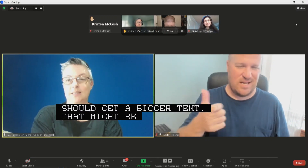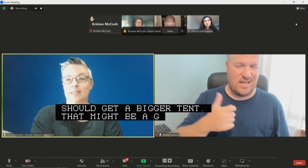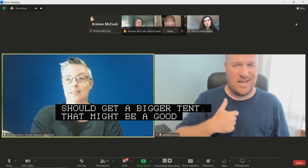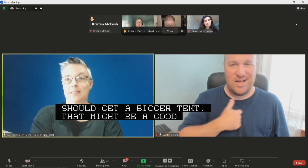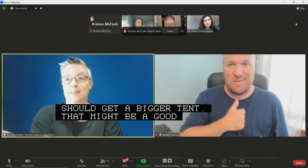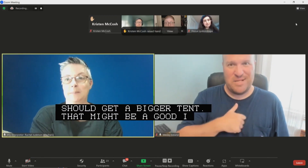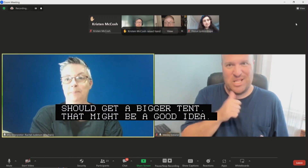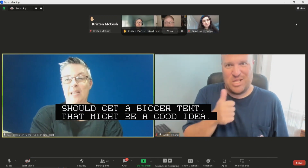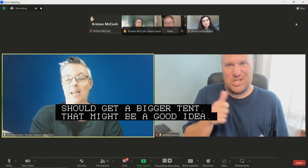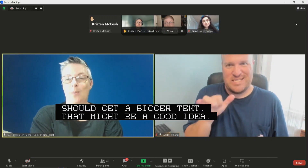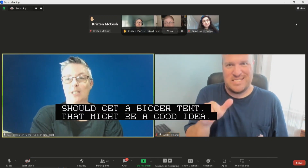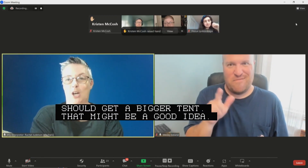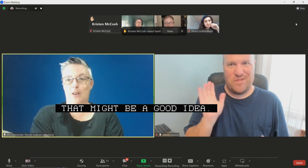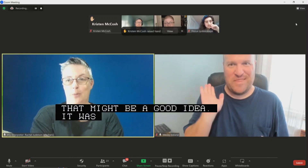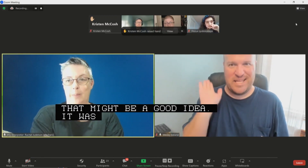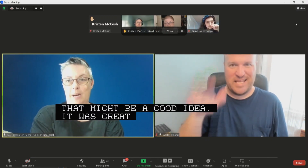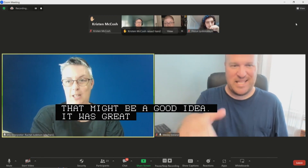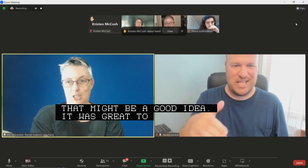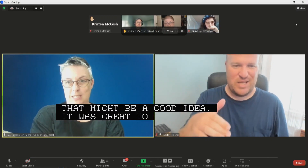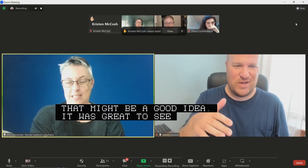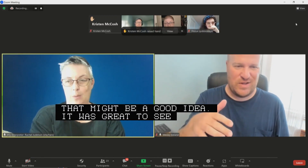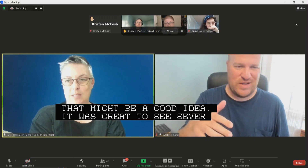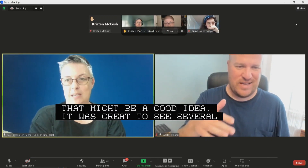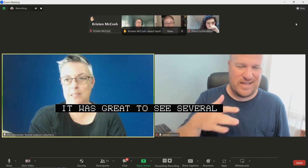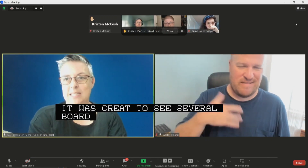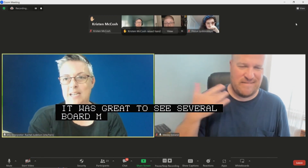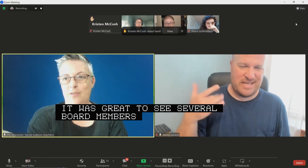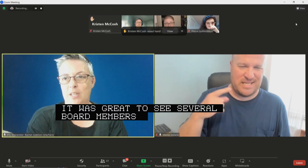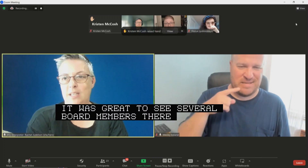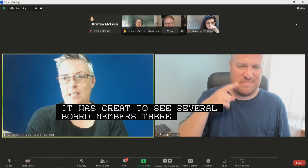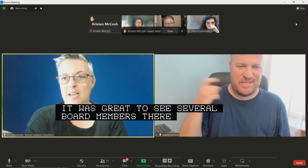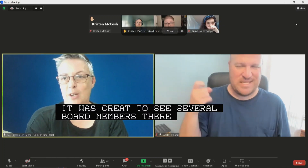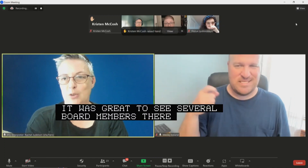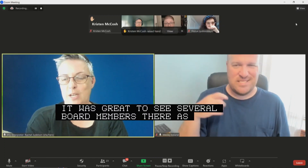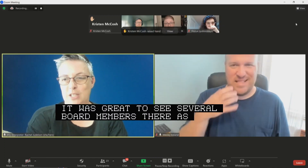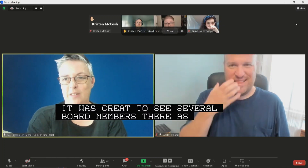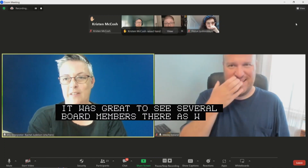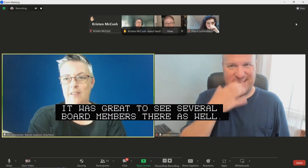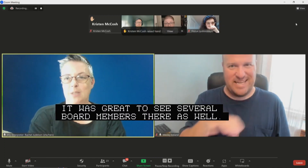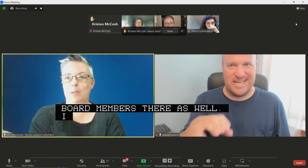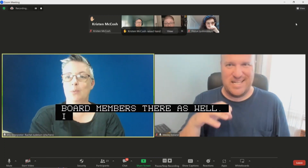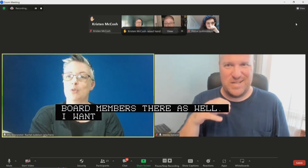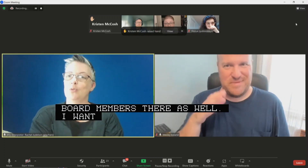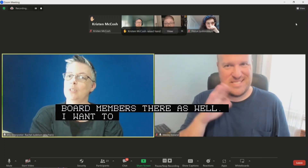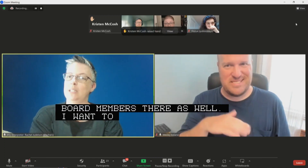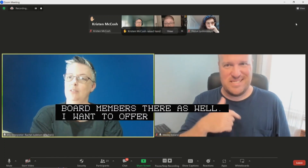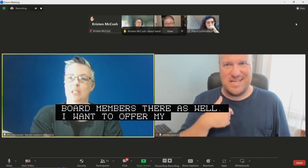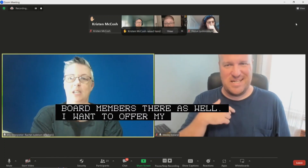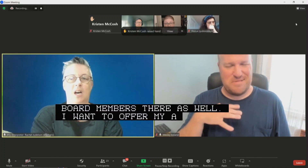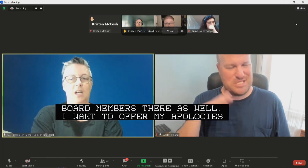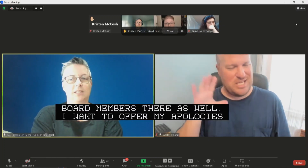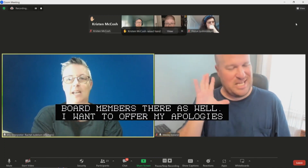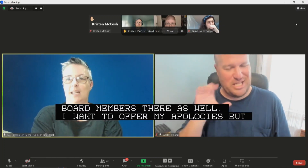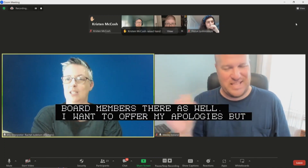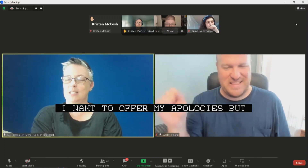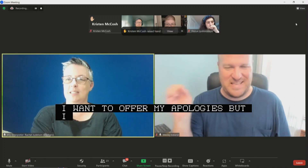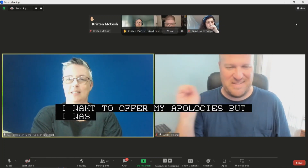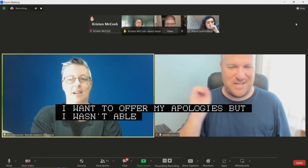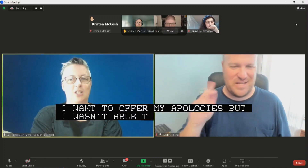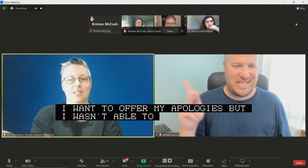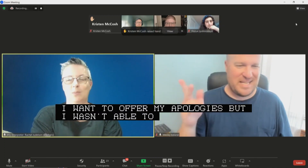well. And I wanted to offer my apologies that I wasn't able to stay for the entire duration of the event, but it was really, really hot.